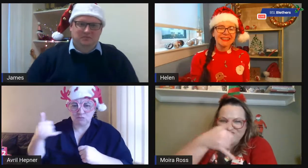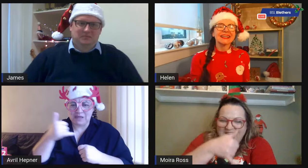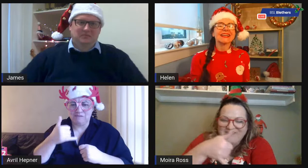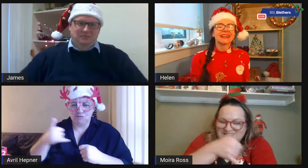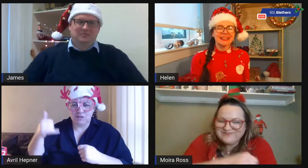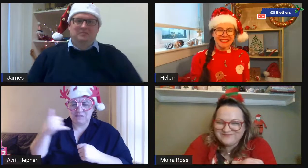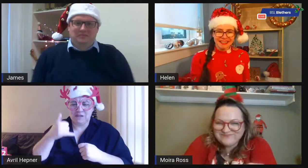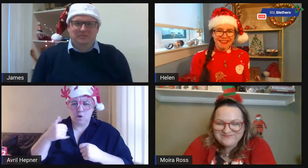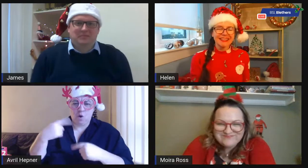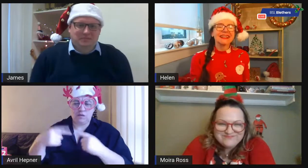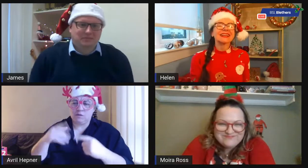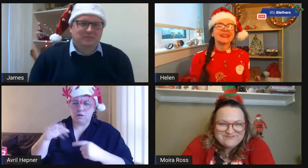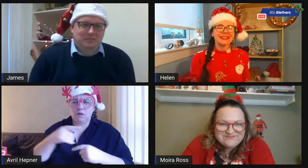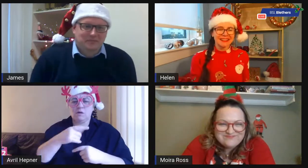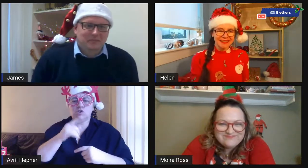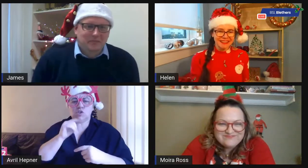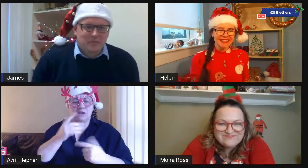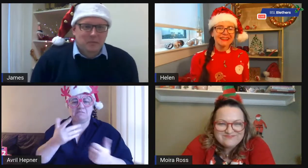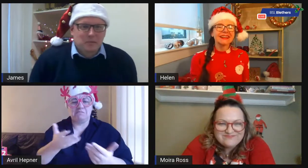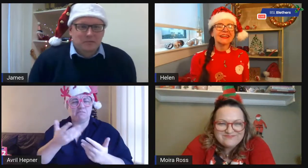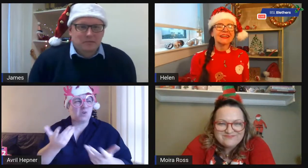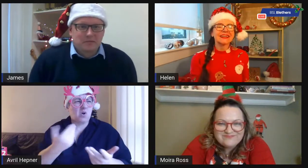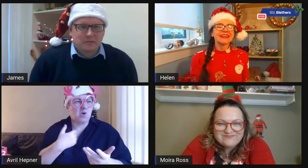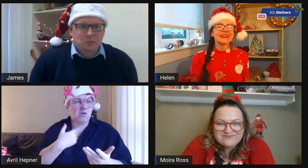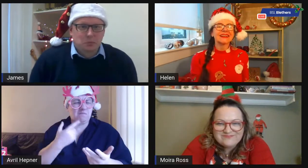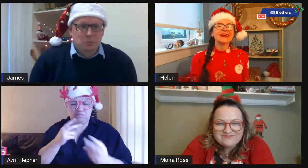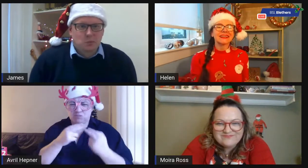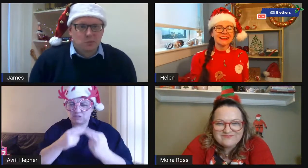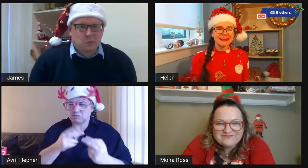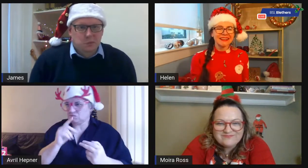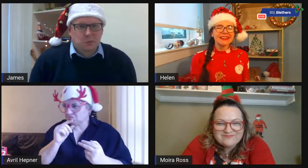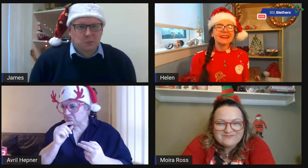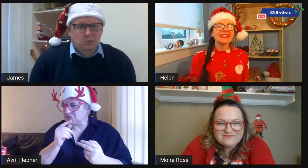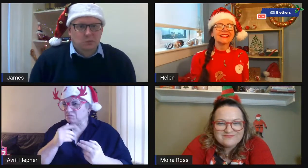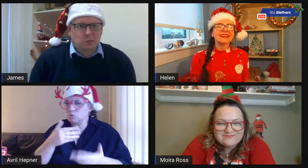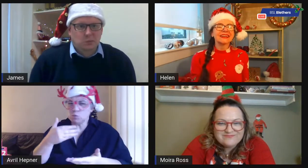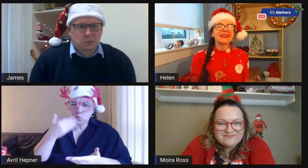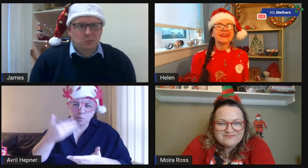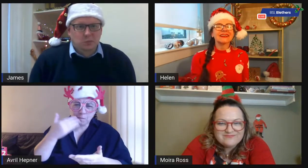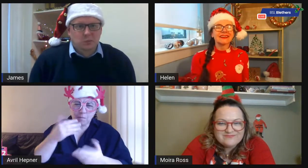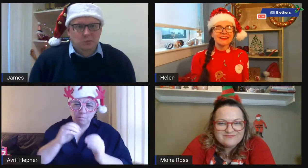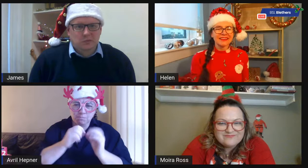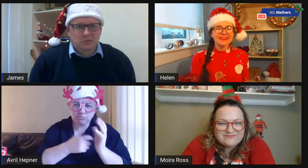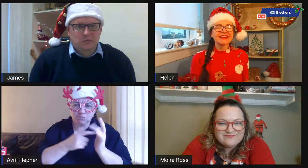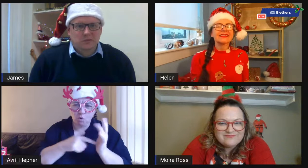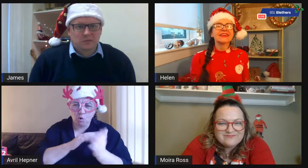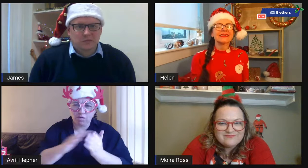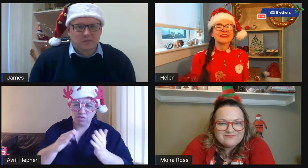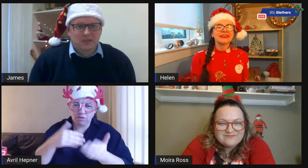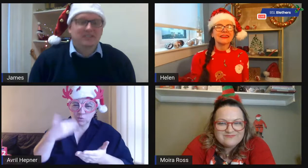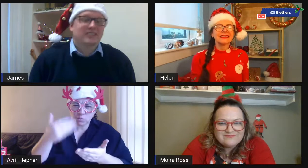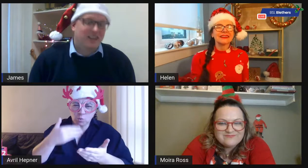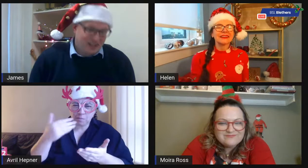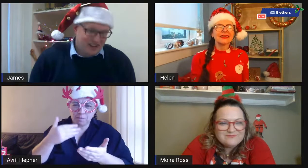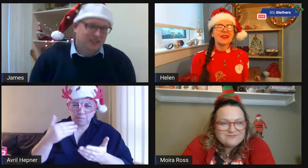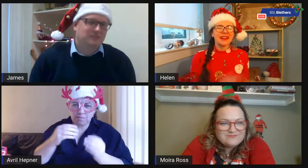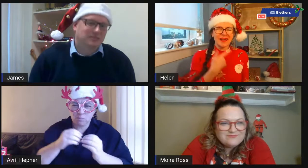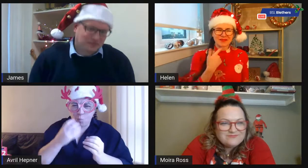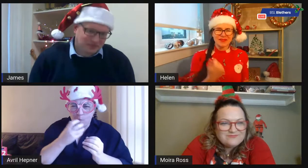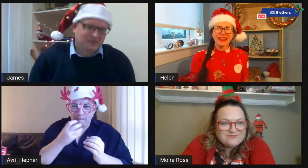bit dry Yeah, unless it you has need lots loads of of gravy. gravy. So it might be chicken this year. Soup, a nice